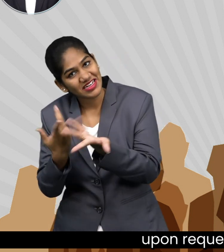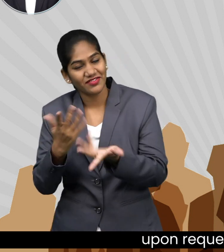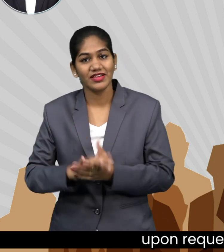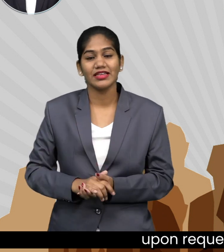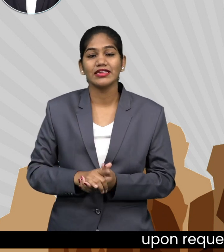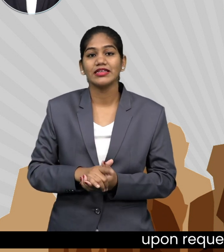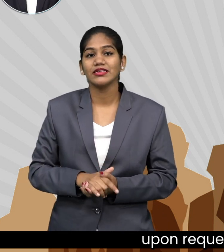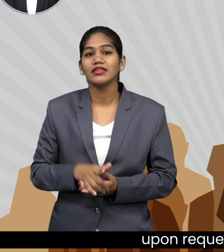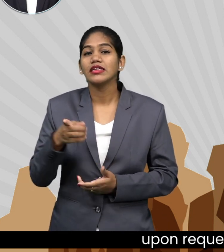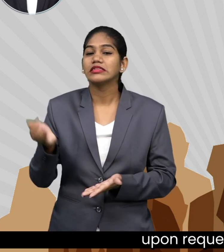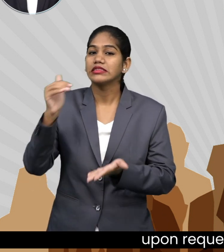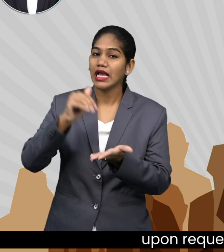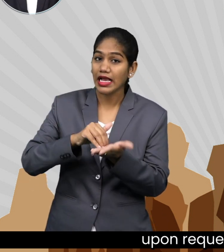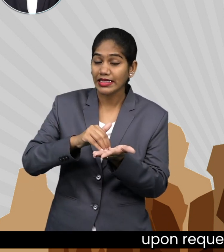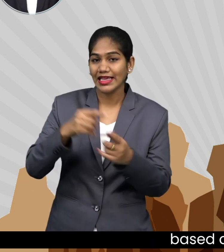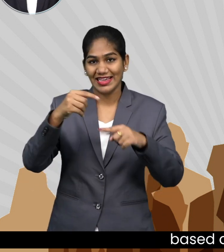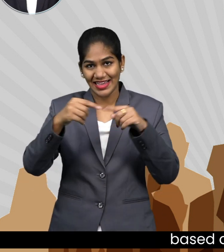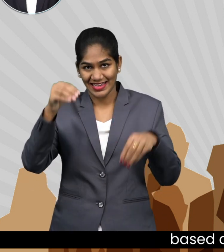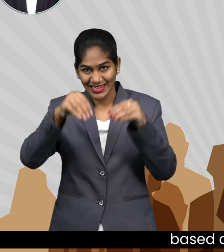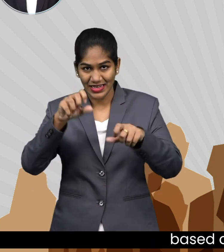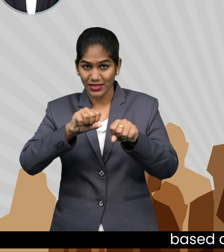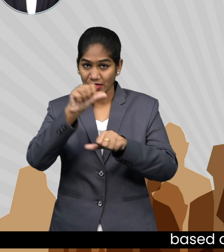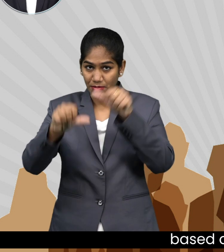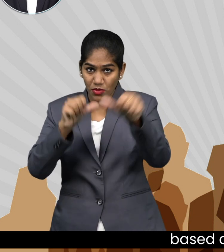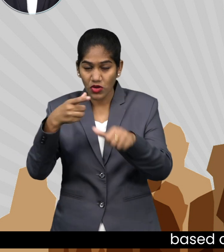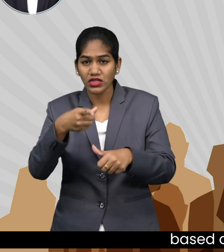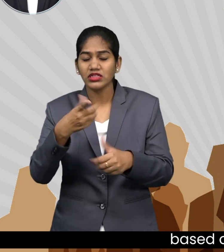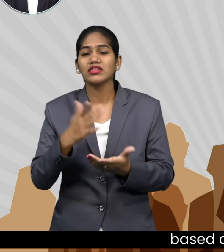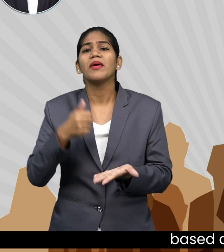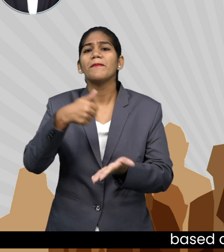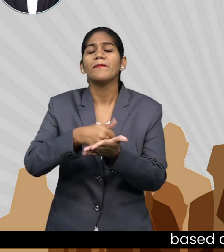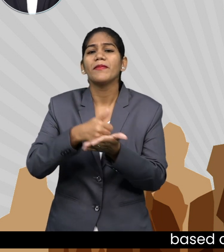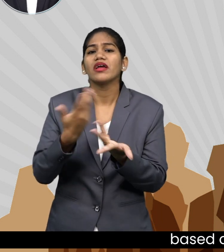seeking re-election based on their performance.